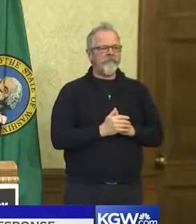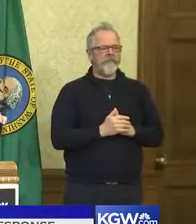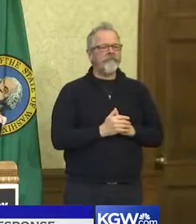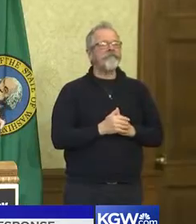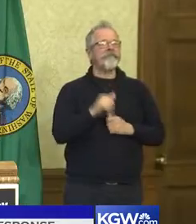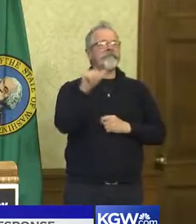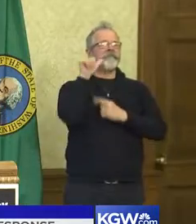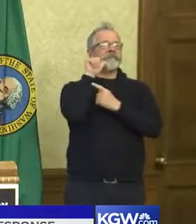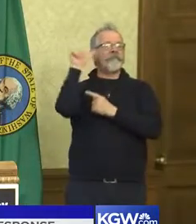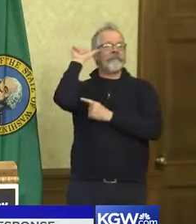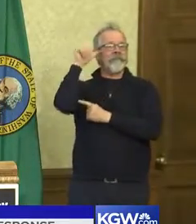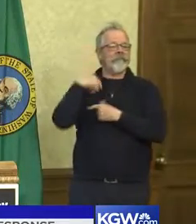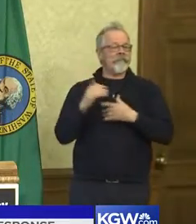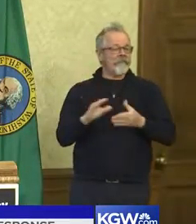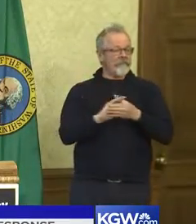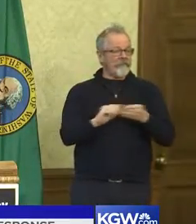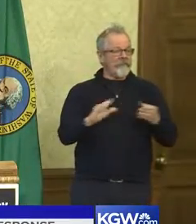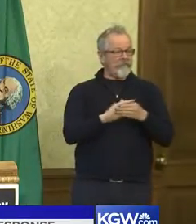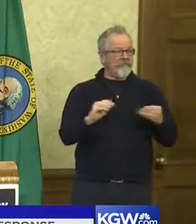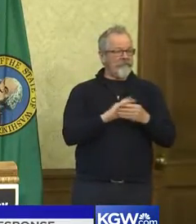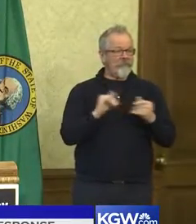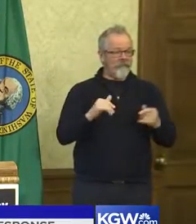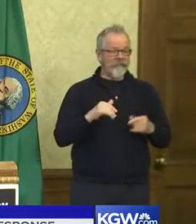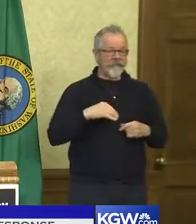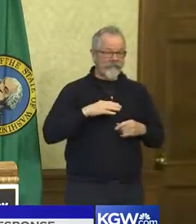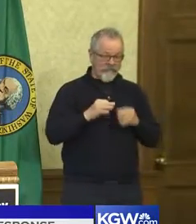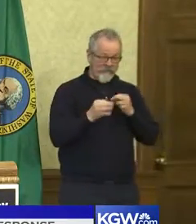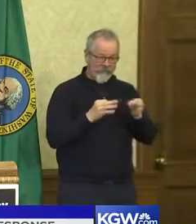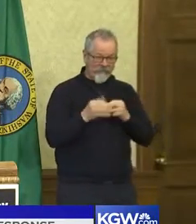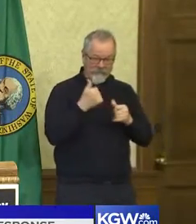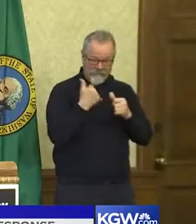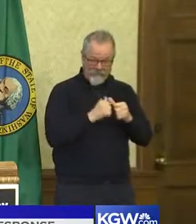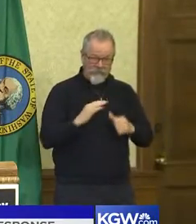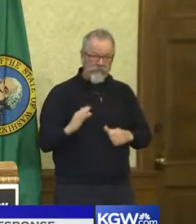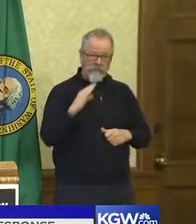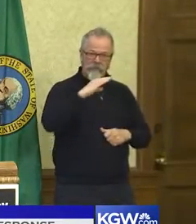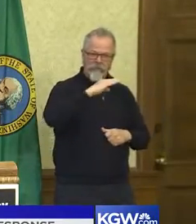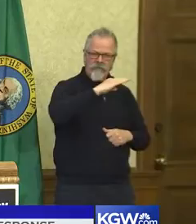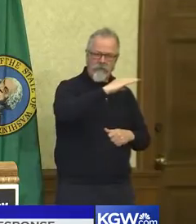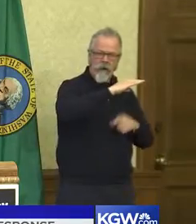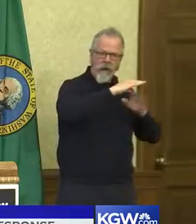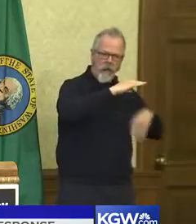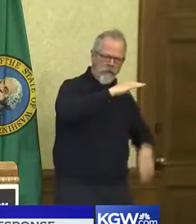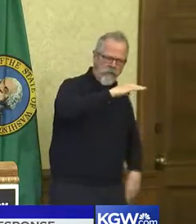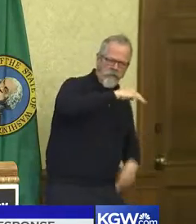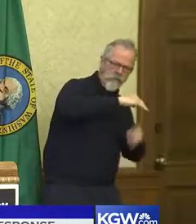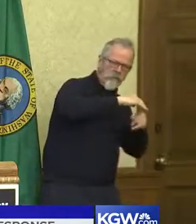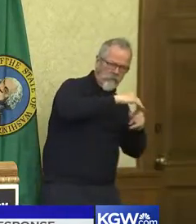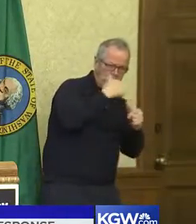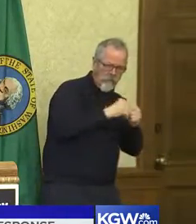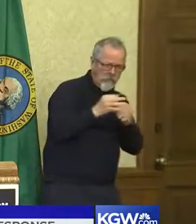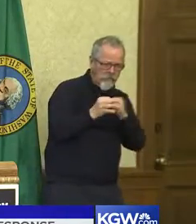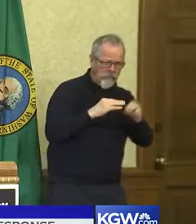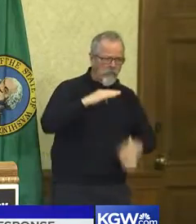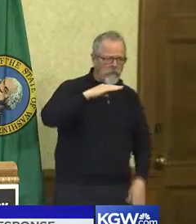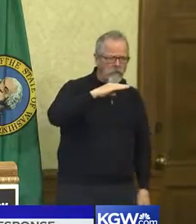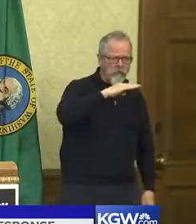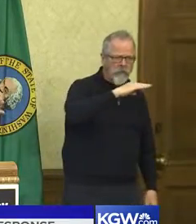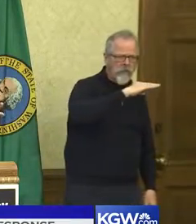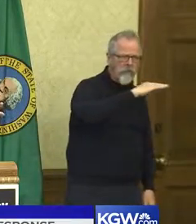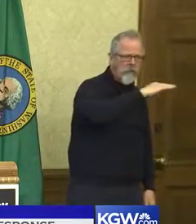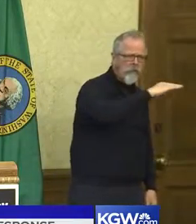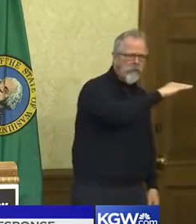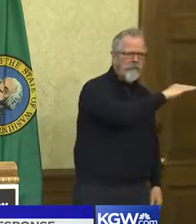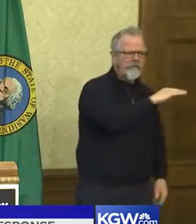we have to get till we really move to the next stage of this effort. Unfortunately, we still are at a plateau. We're